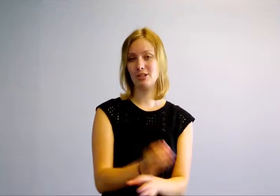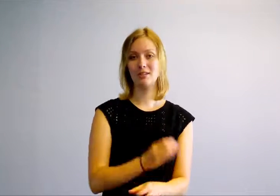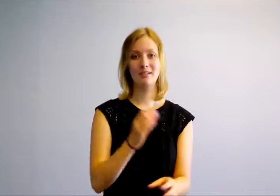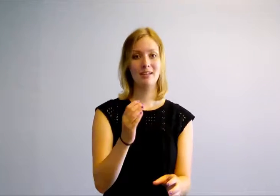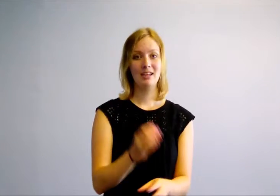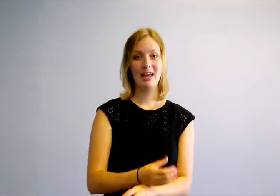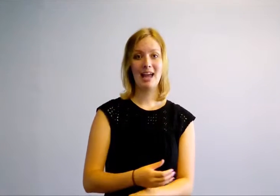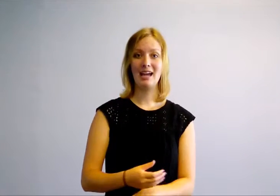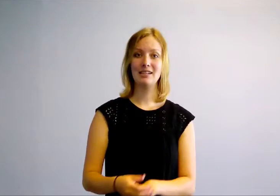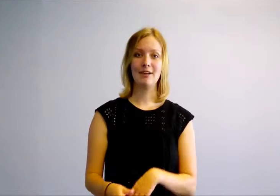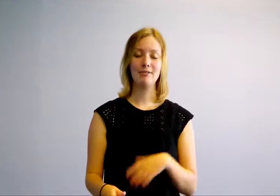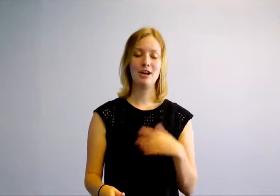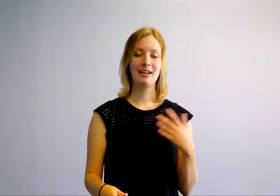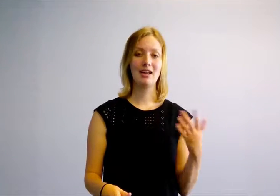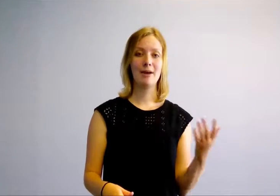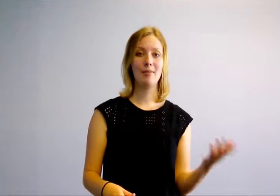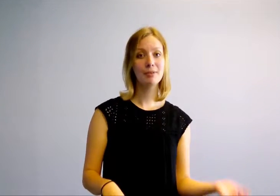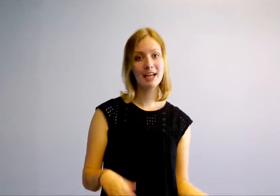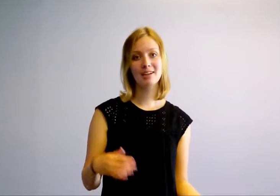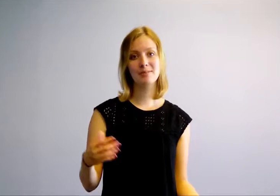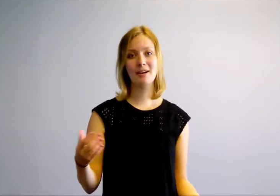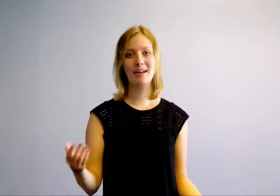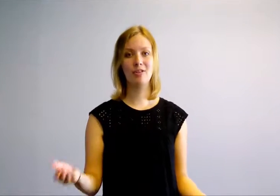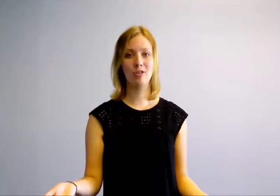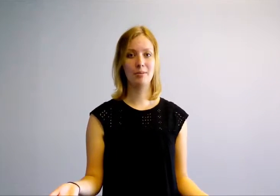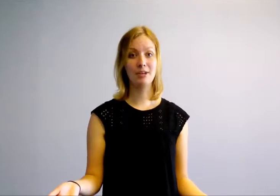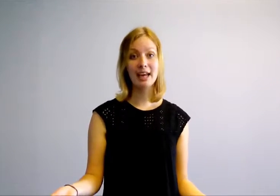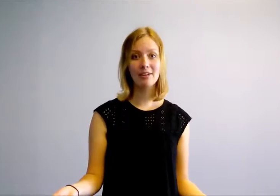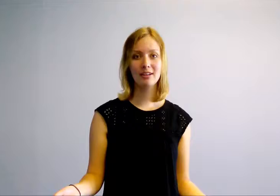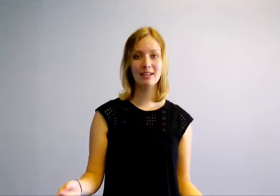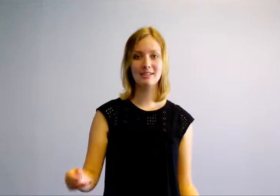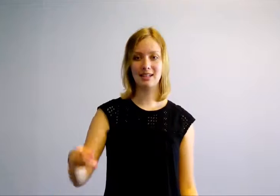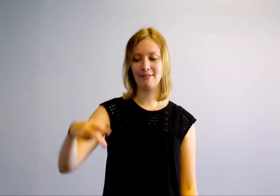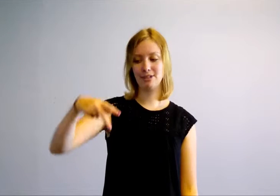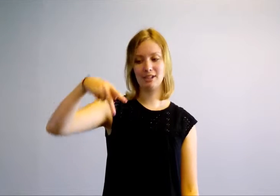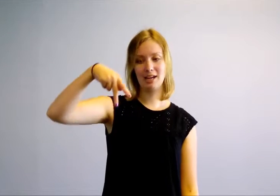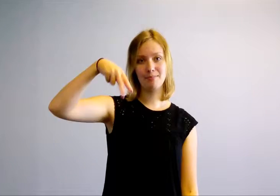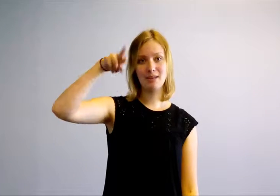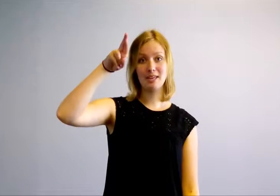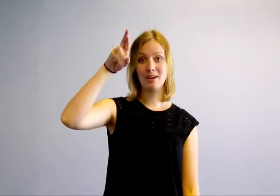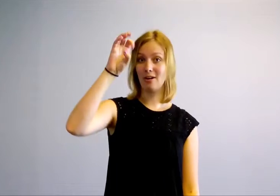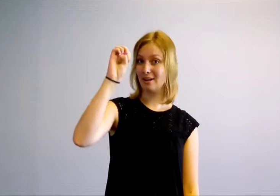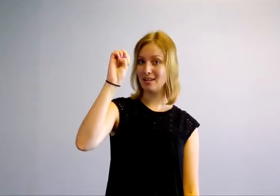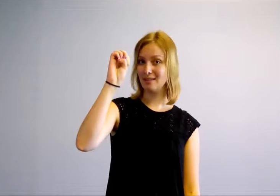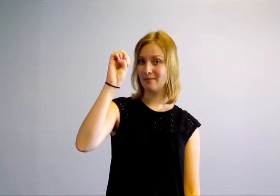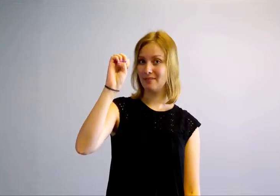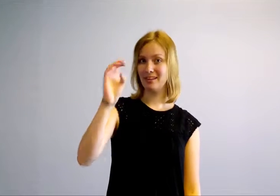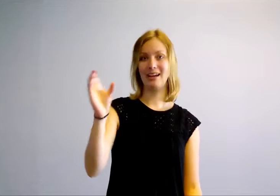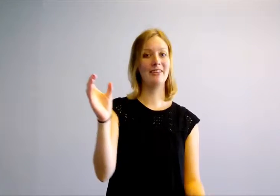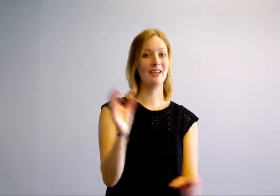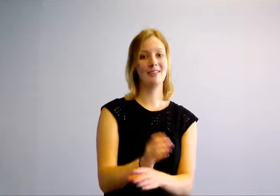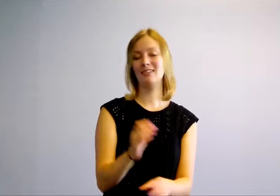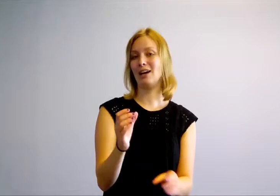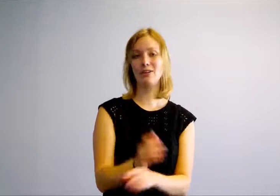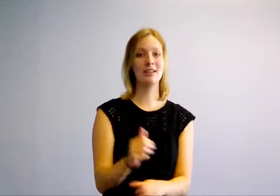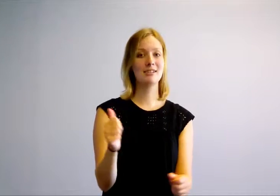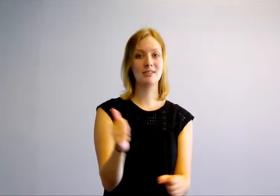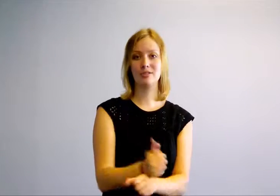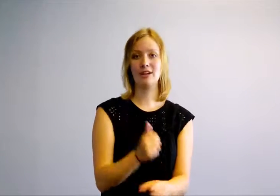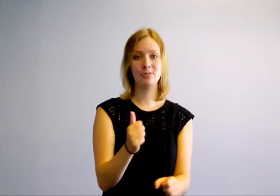motion. And if I were talking about pre-algebra or pre-calculus, then I would just sign P-R-E and then calculus or